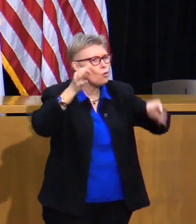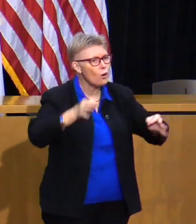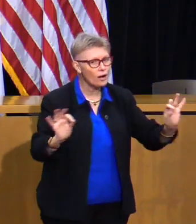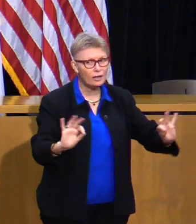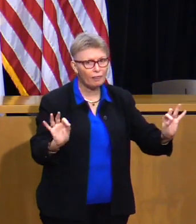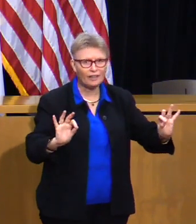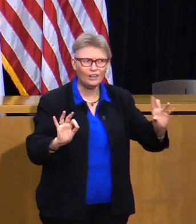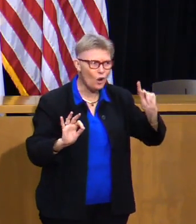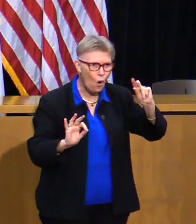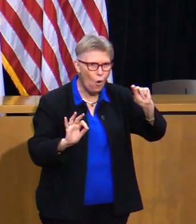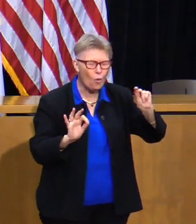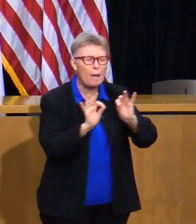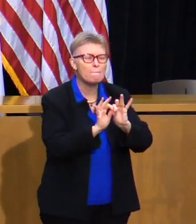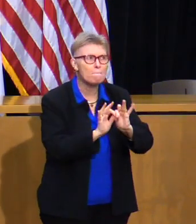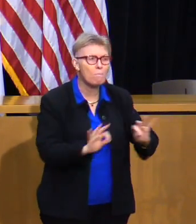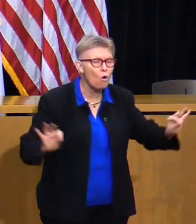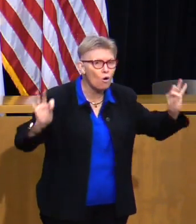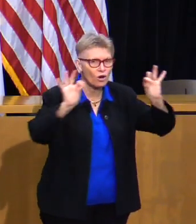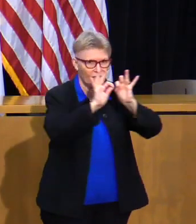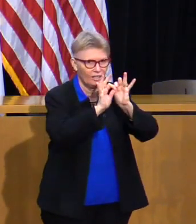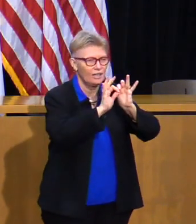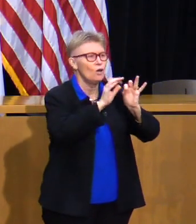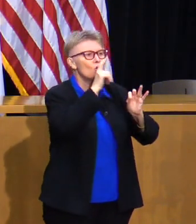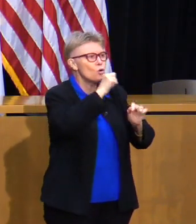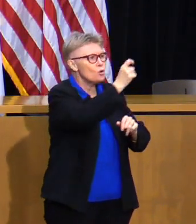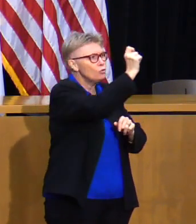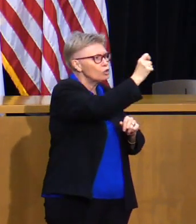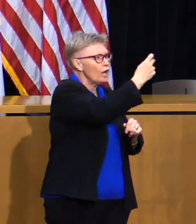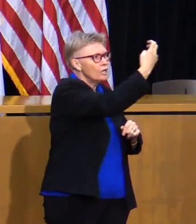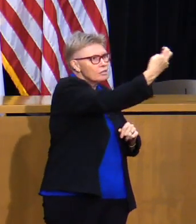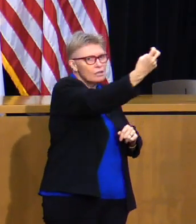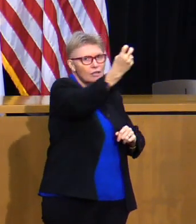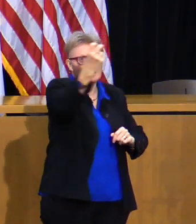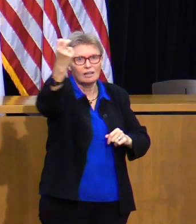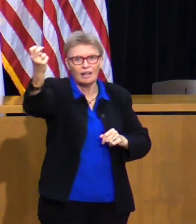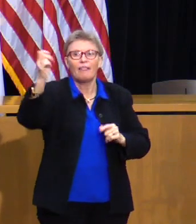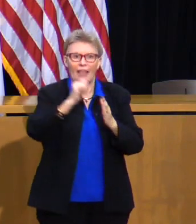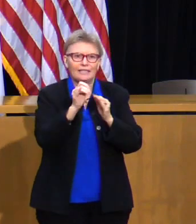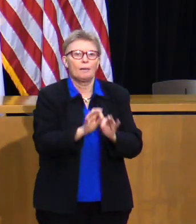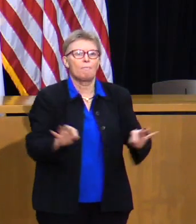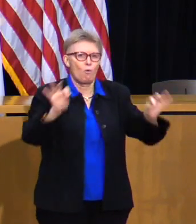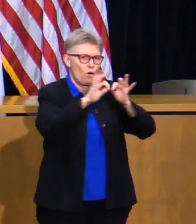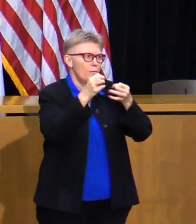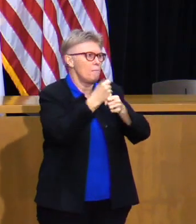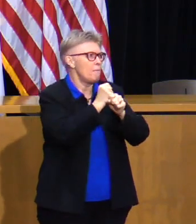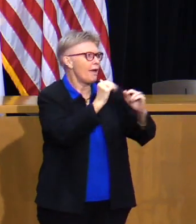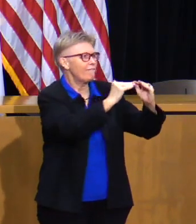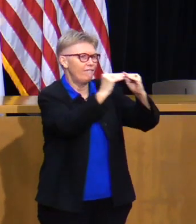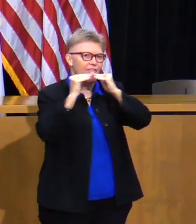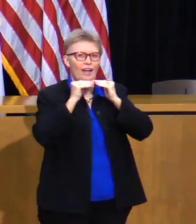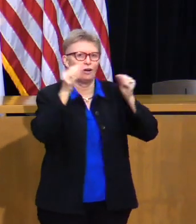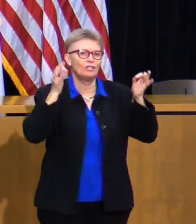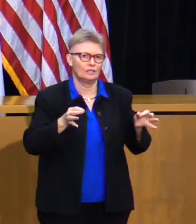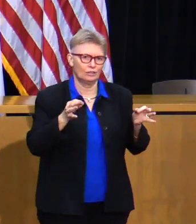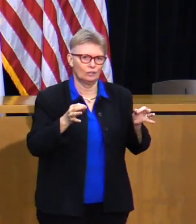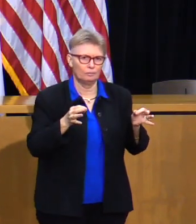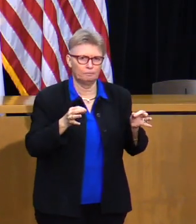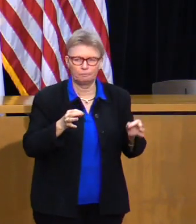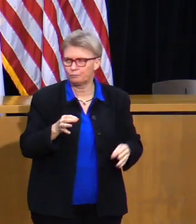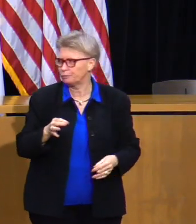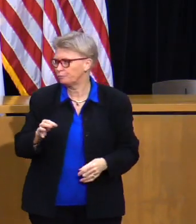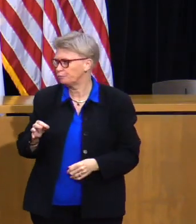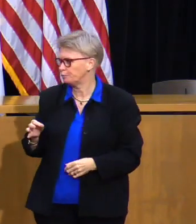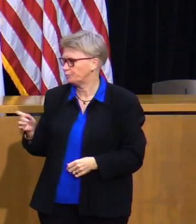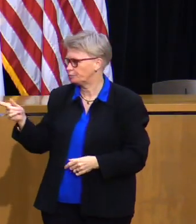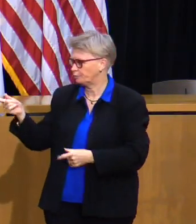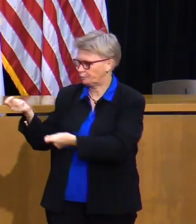the people who sit in those chairs really matter too. You should speak to this, though. Thank you for the question. It